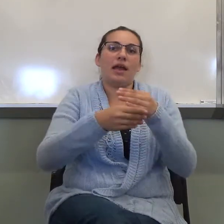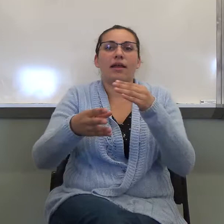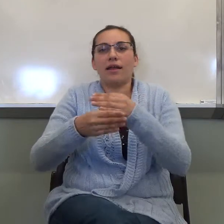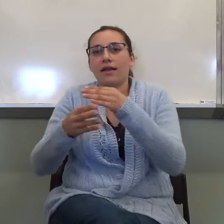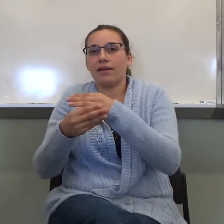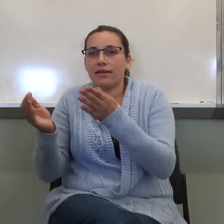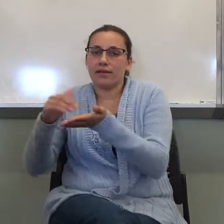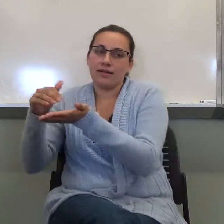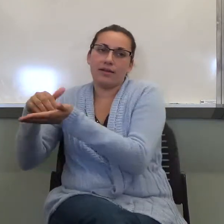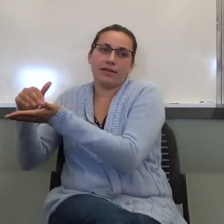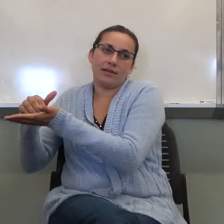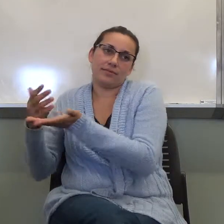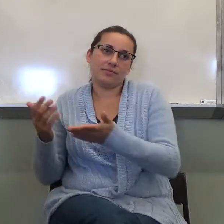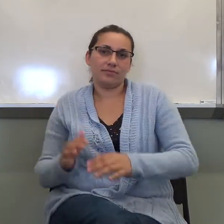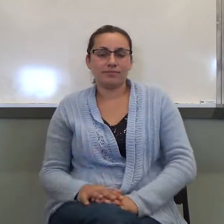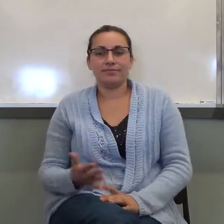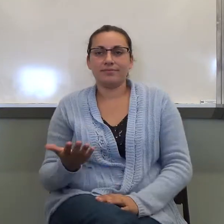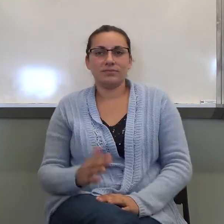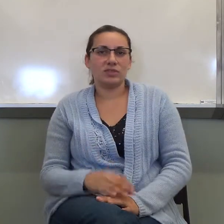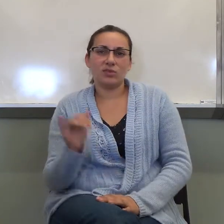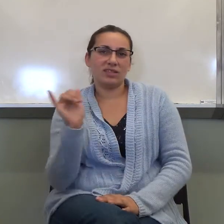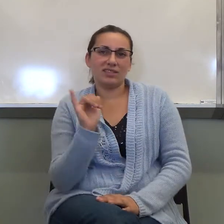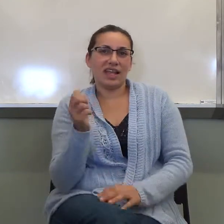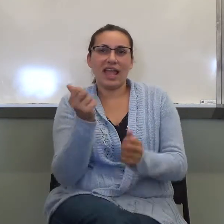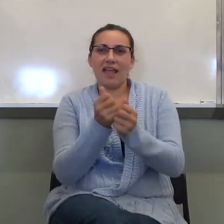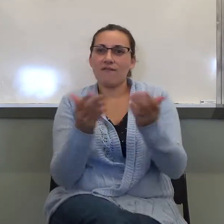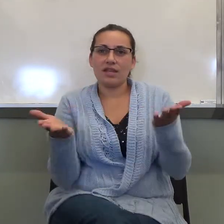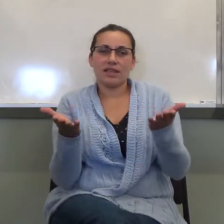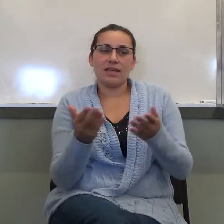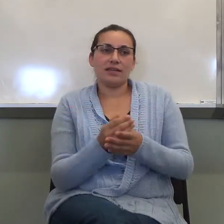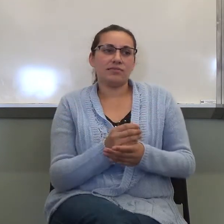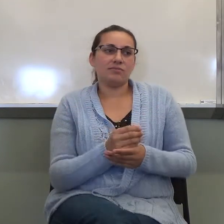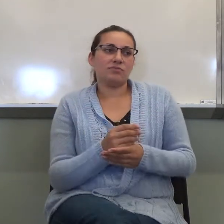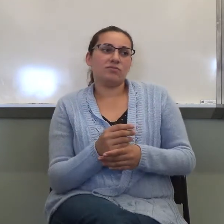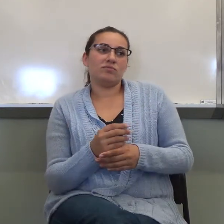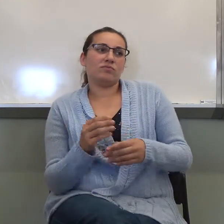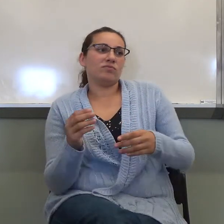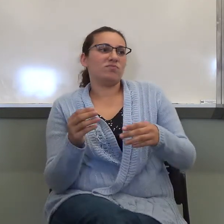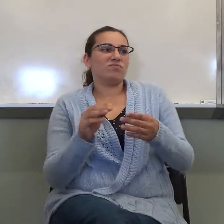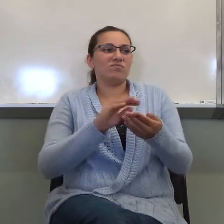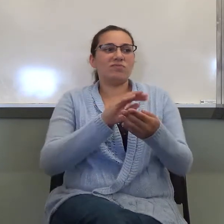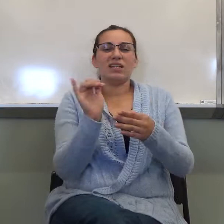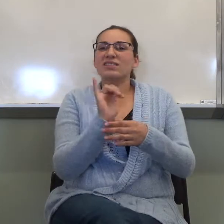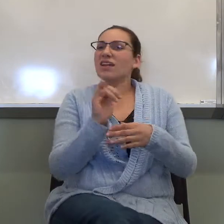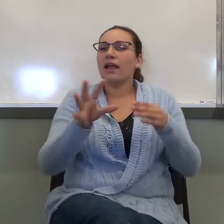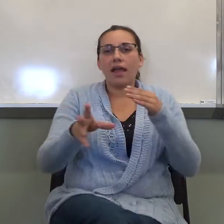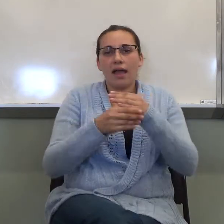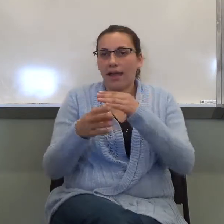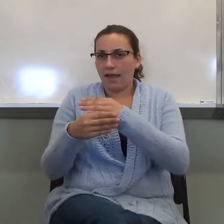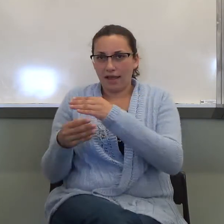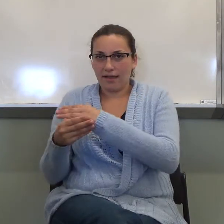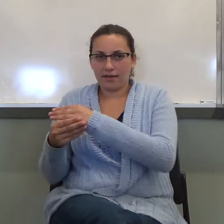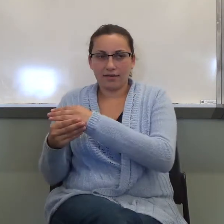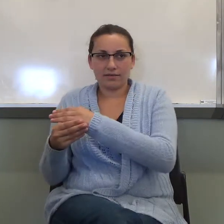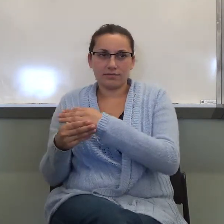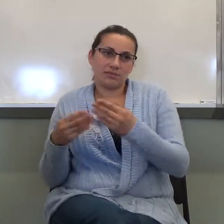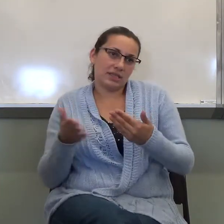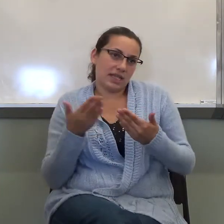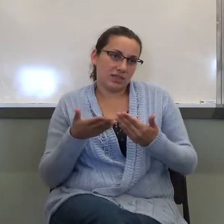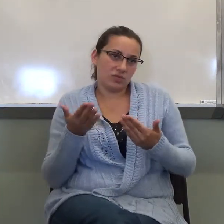multiplication. Everything goes back to addition. So this is it. This is the core of arithmetic.